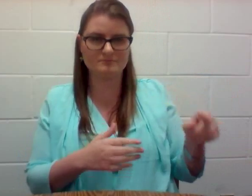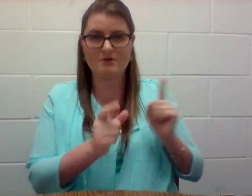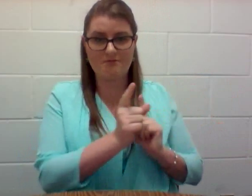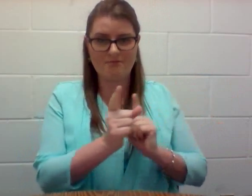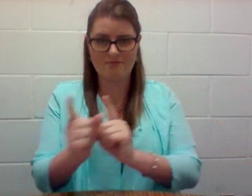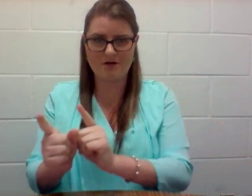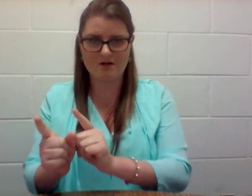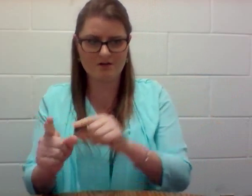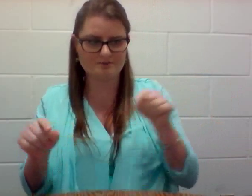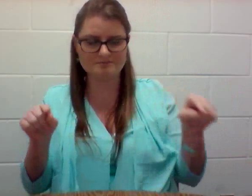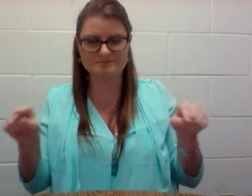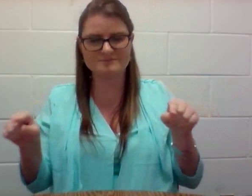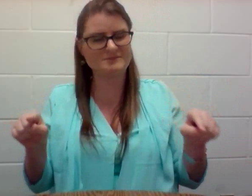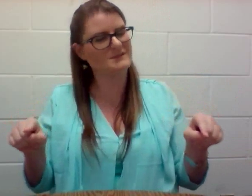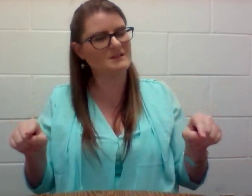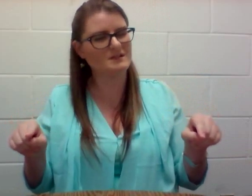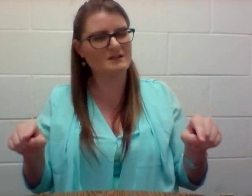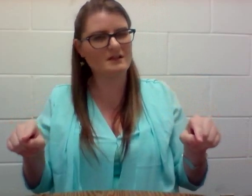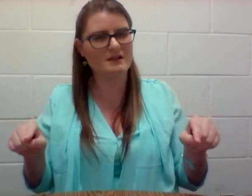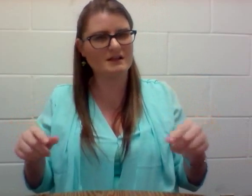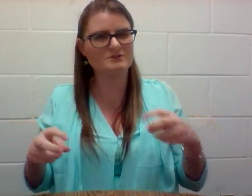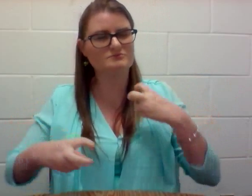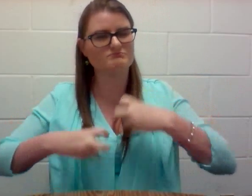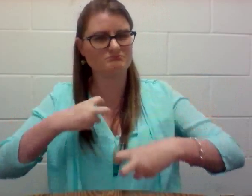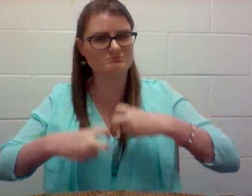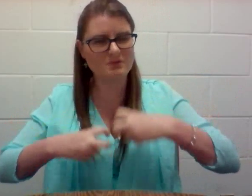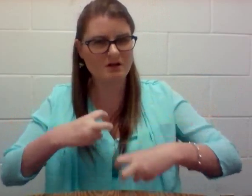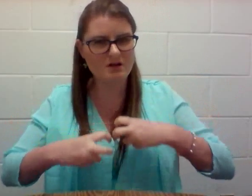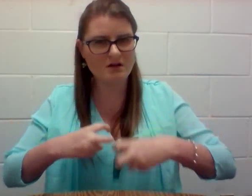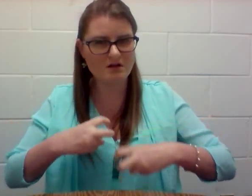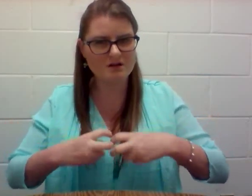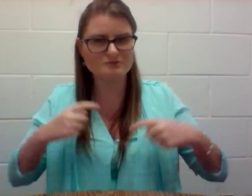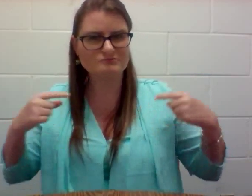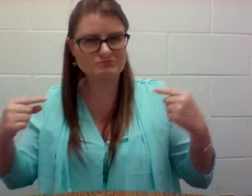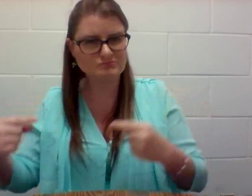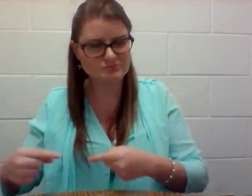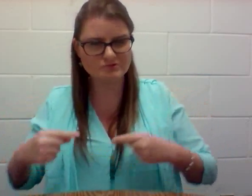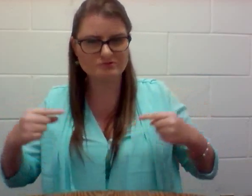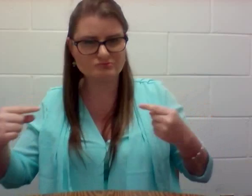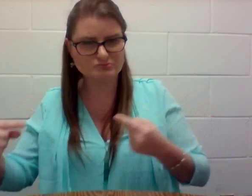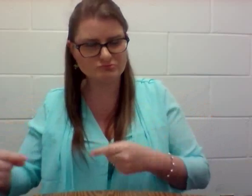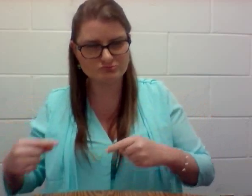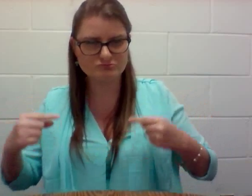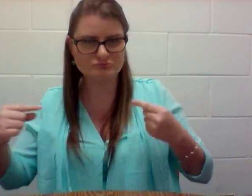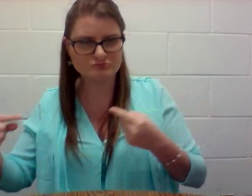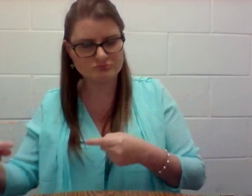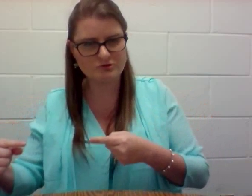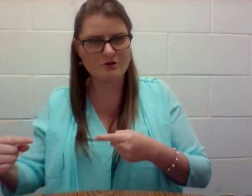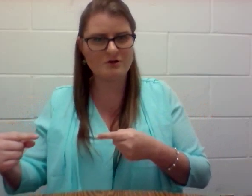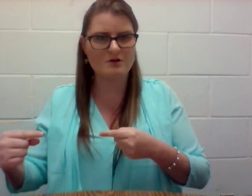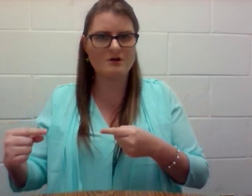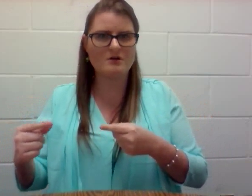keep your mouth shut, private, over men without violating their sense of manhood and her